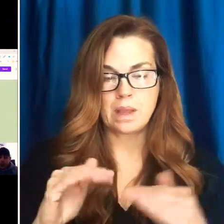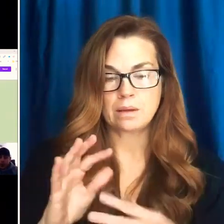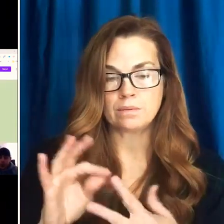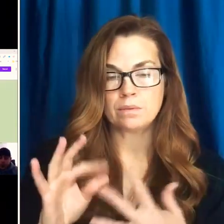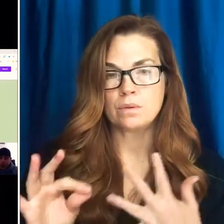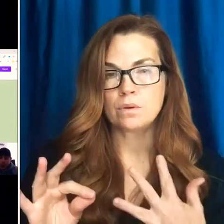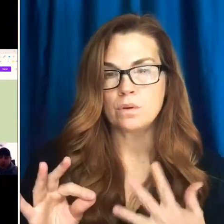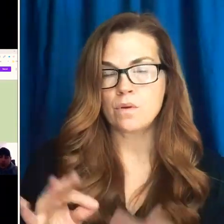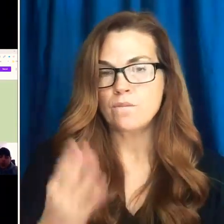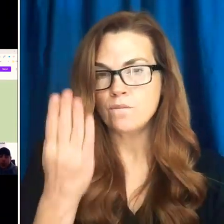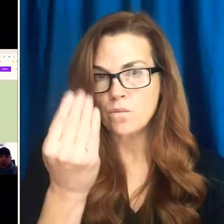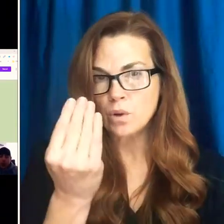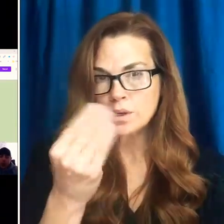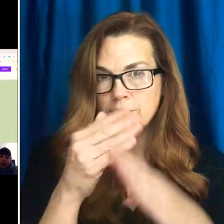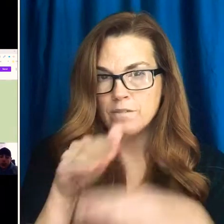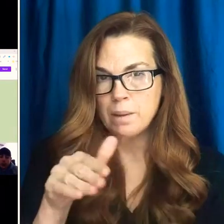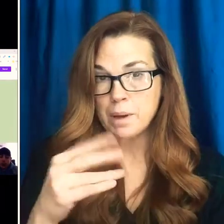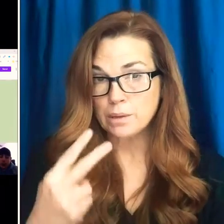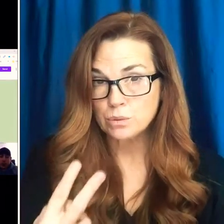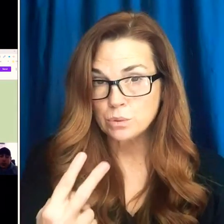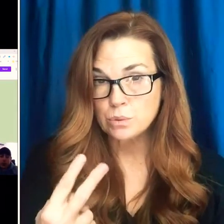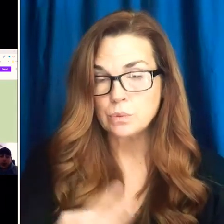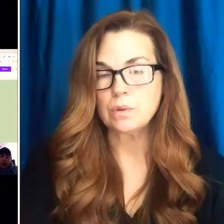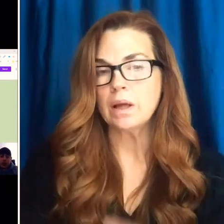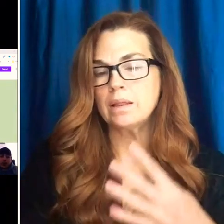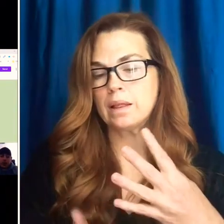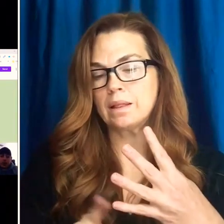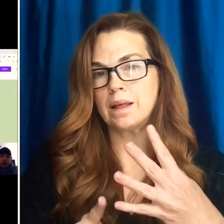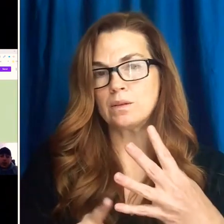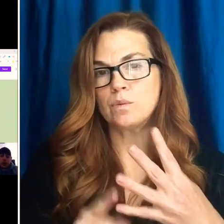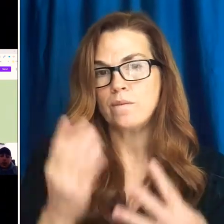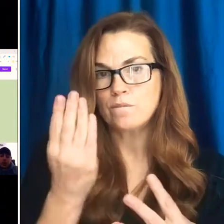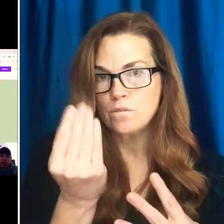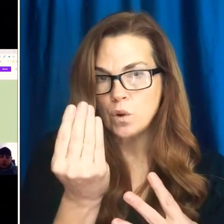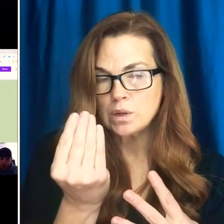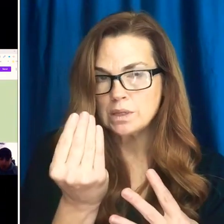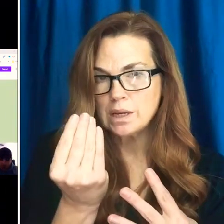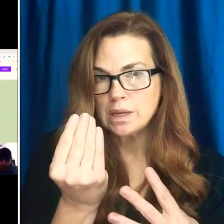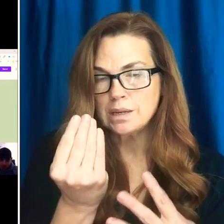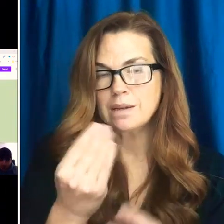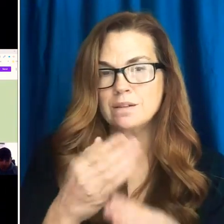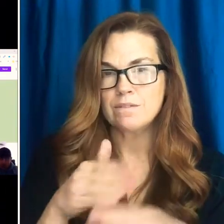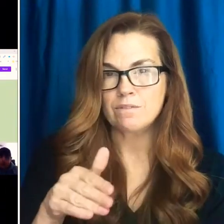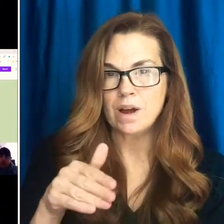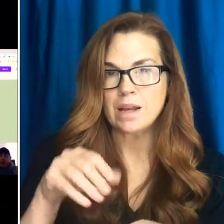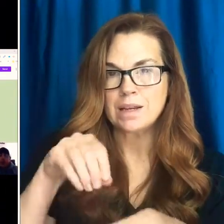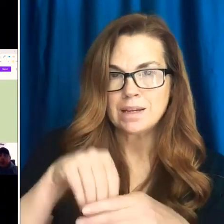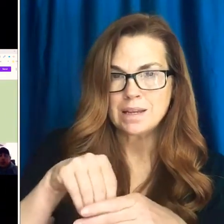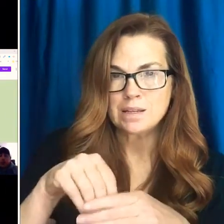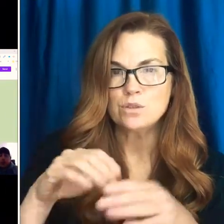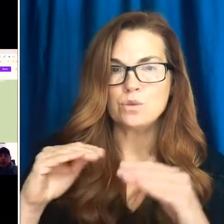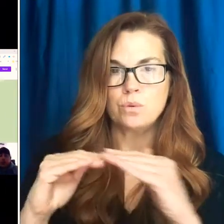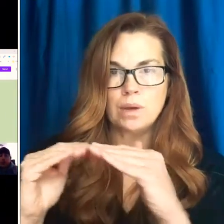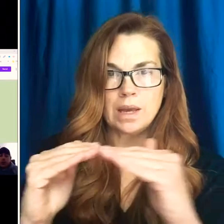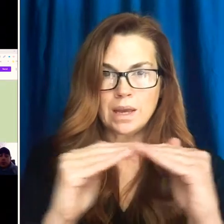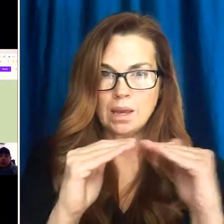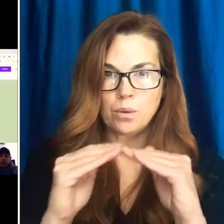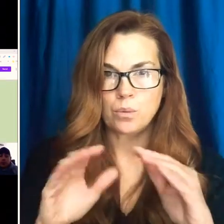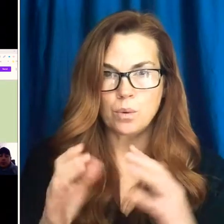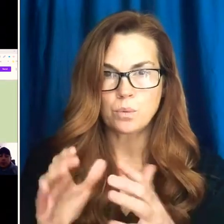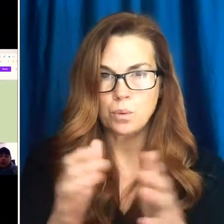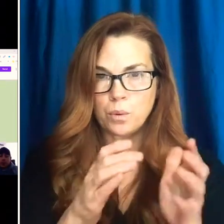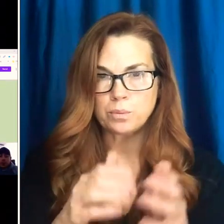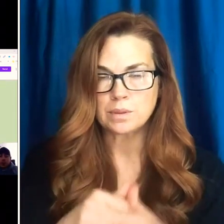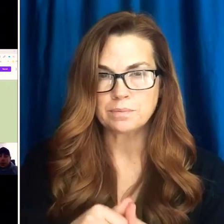divided by 2. And then the last one is 14 divided into equal groups. Okay, so remember,